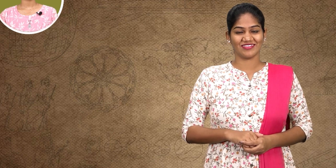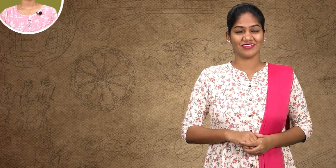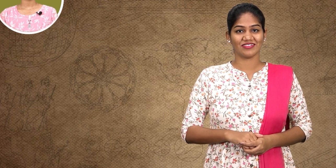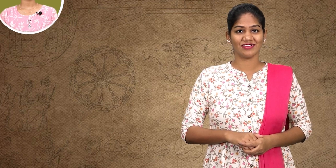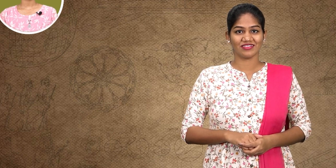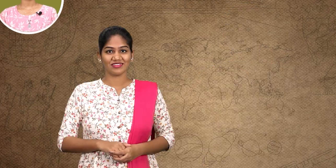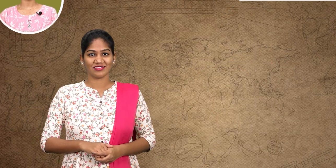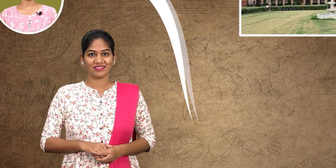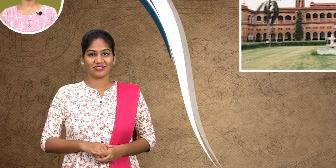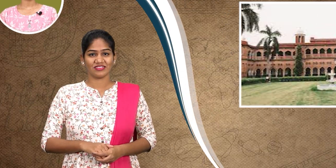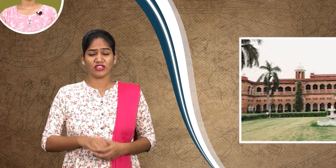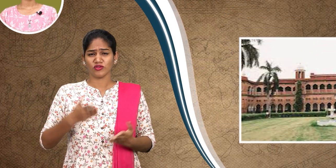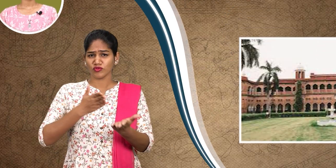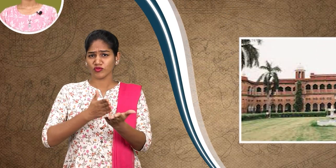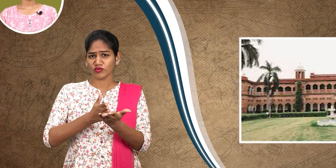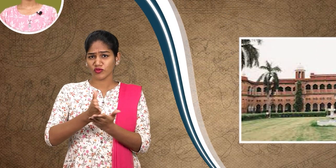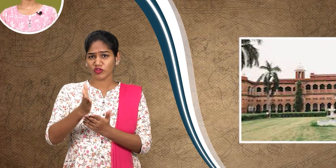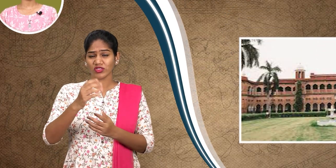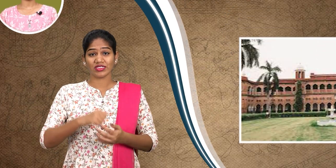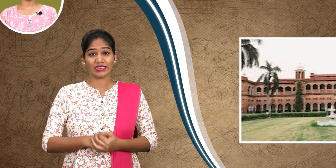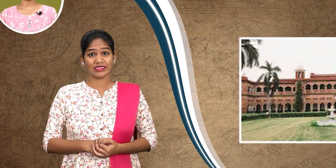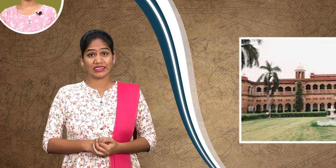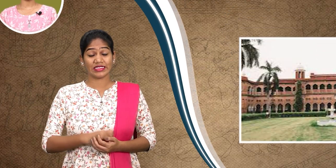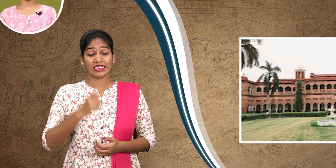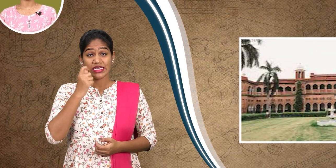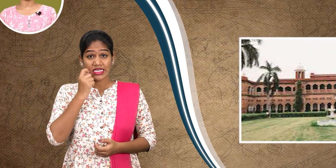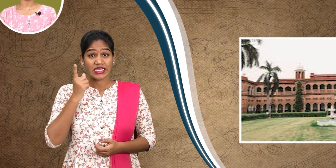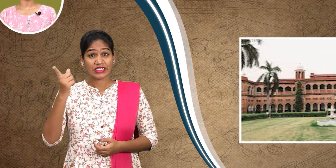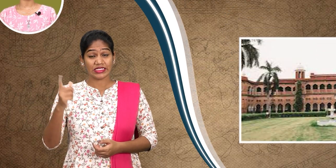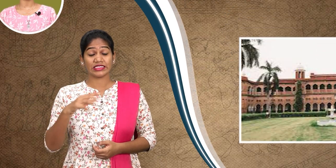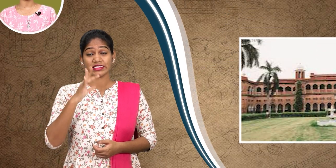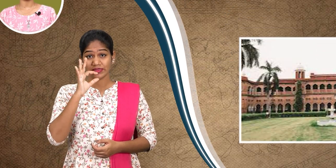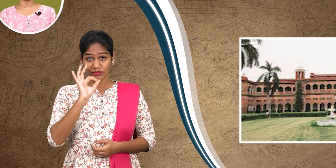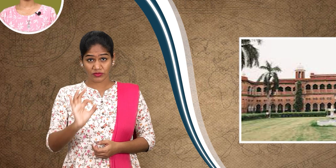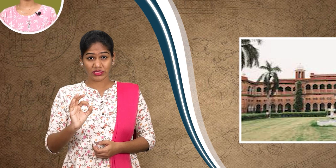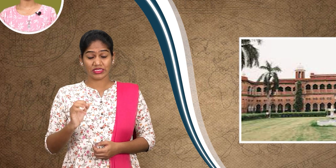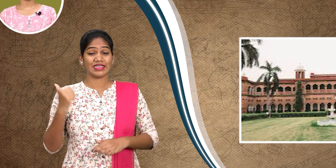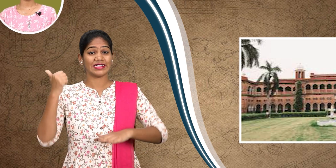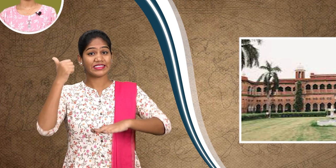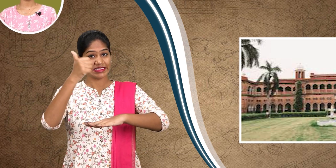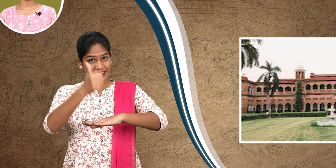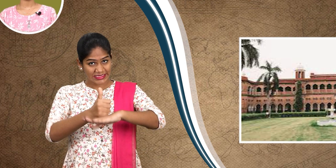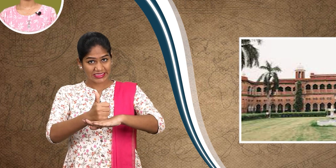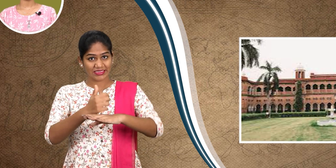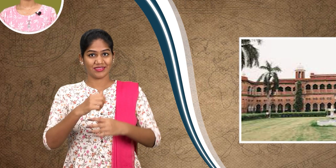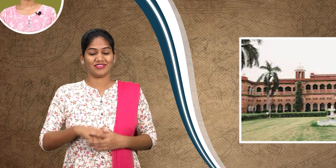Through his initiative was established